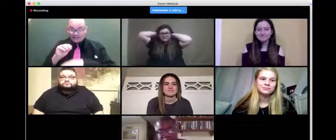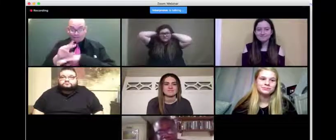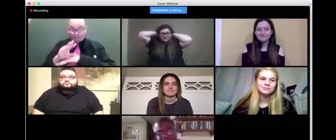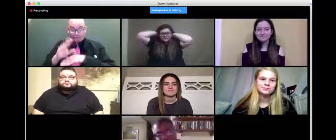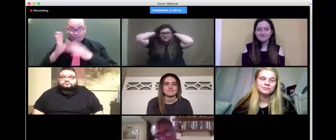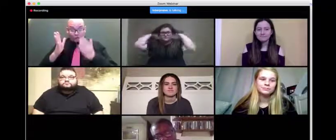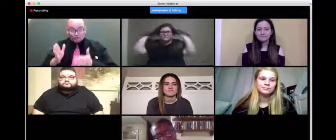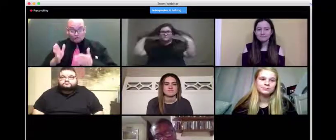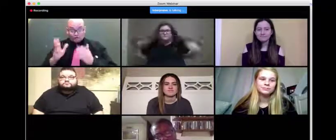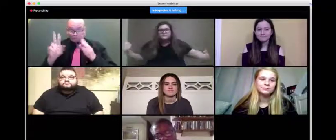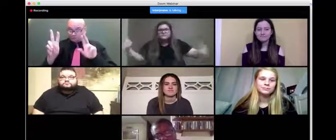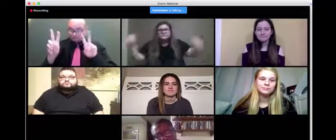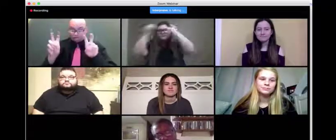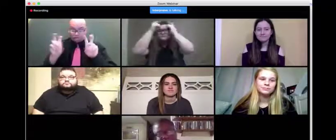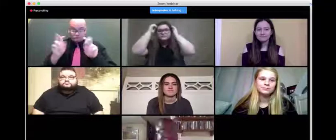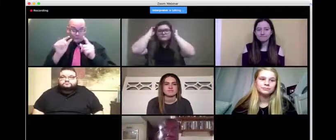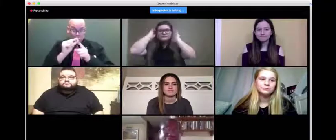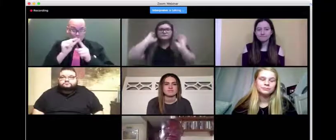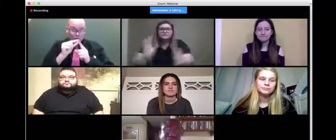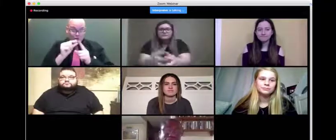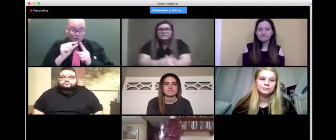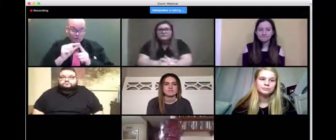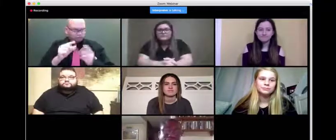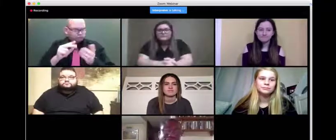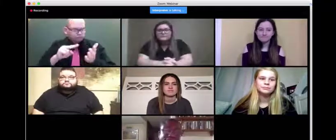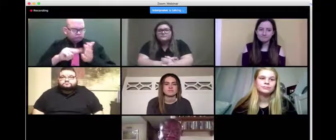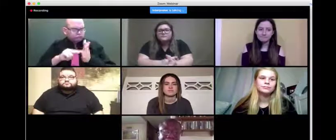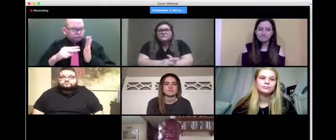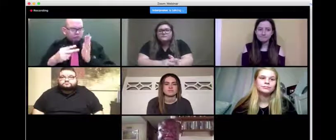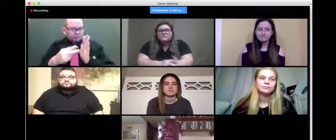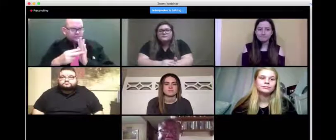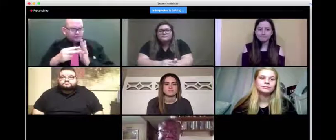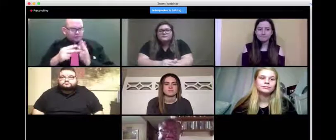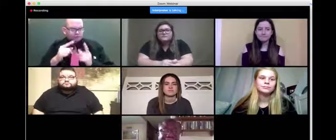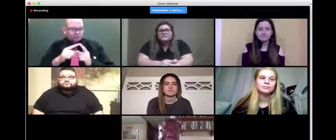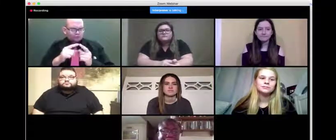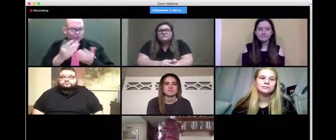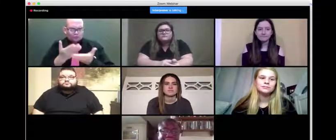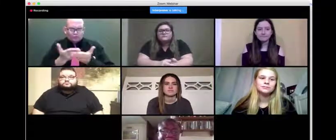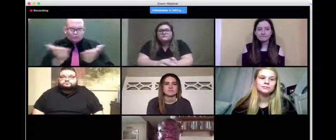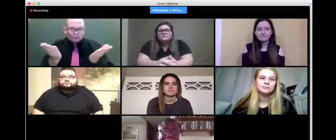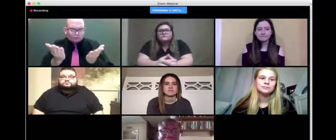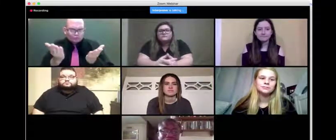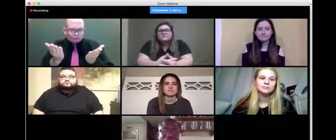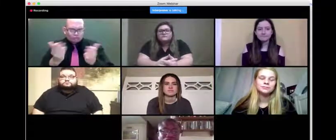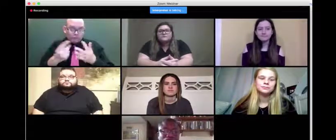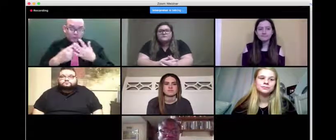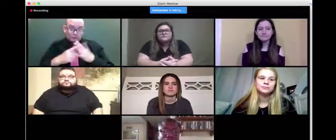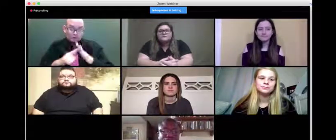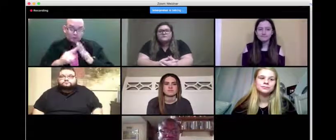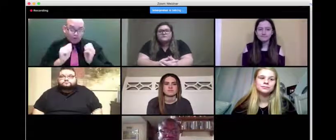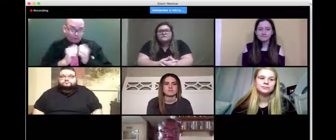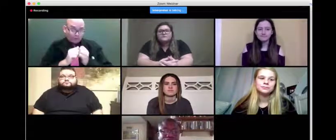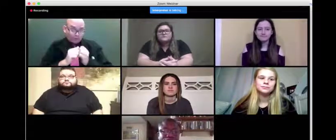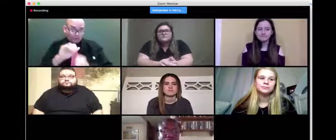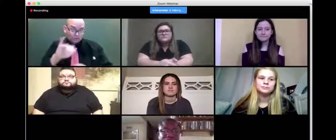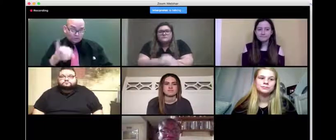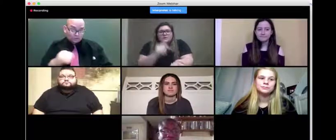to you, being an influencer? And I'll start with Justin.